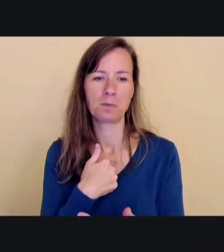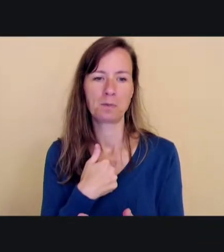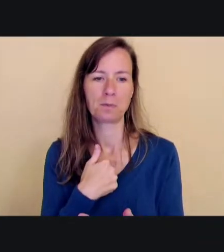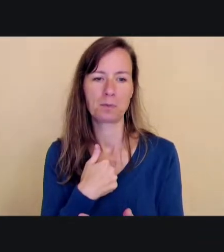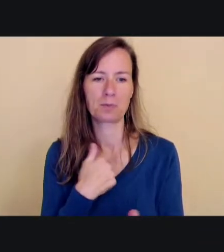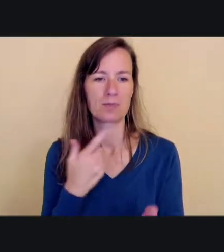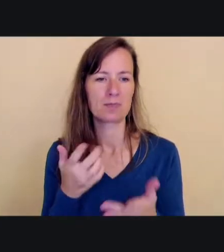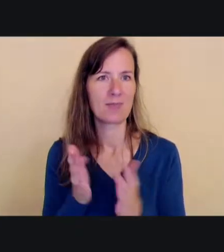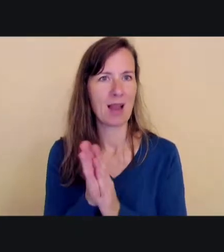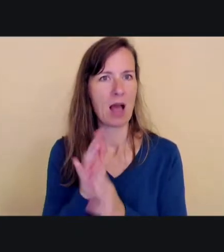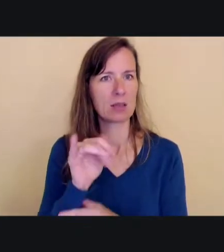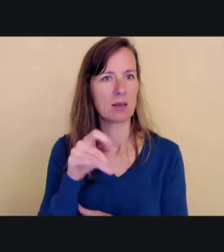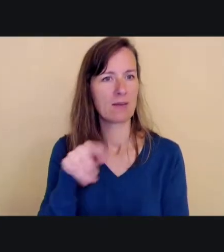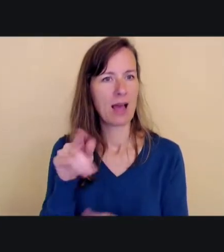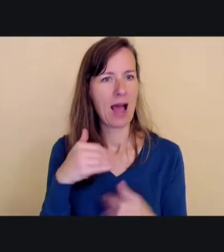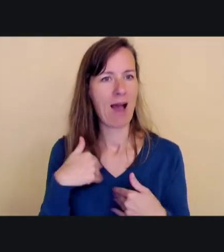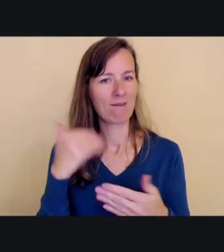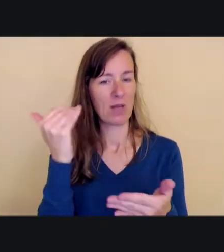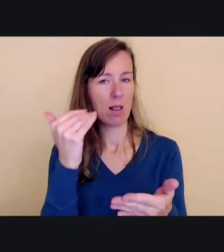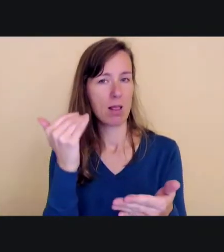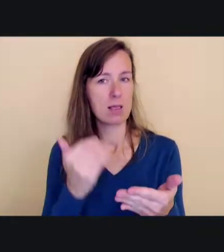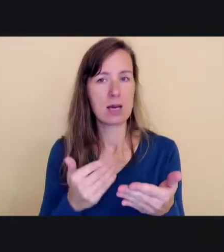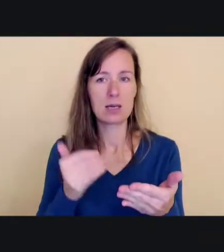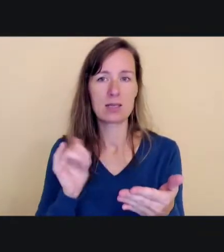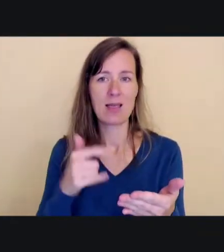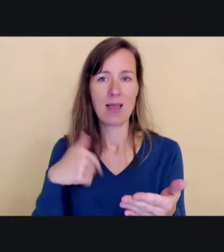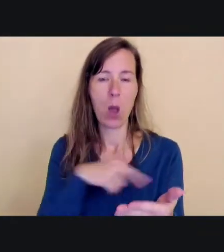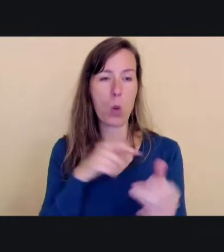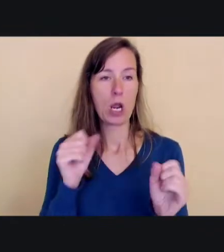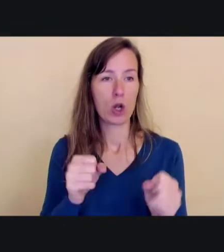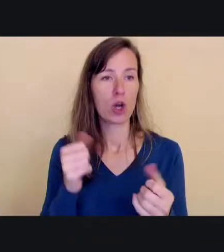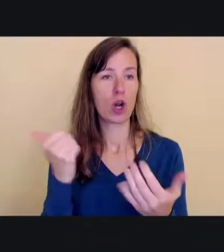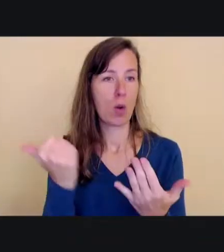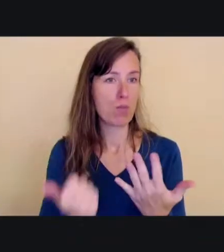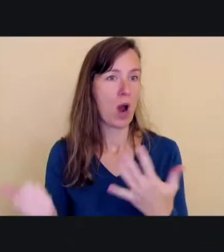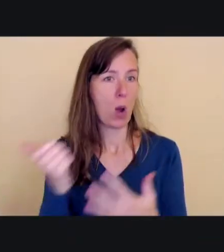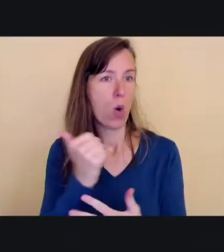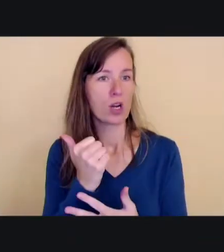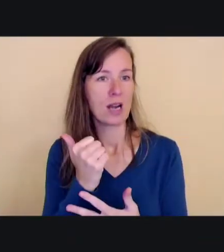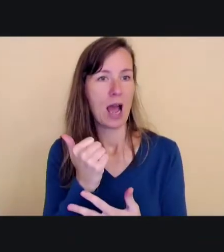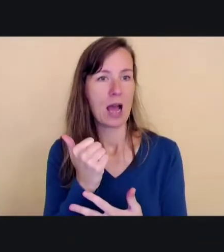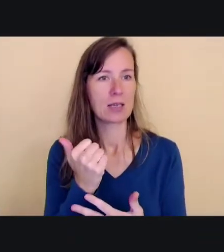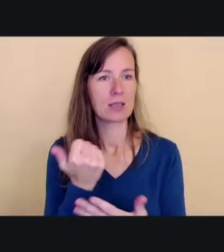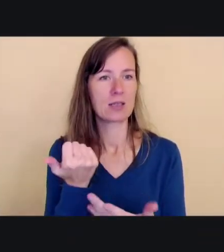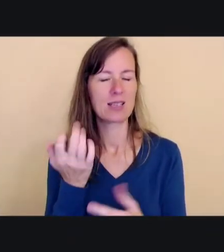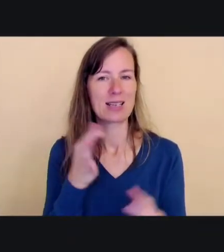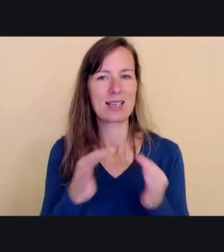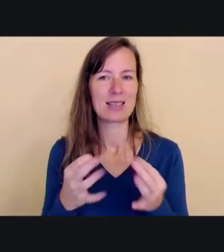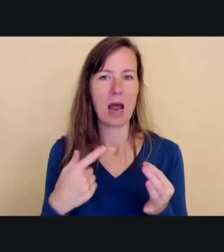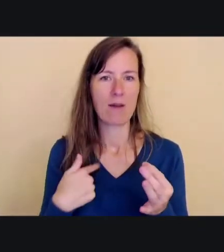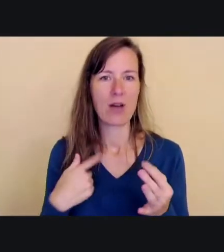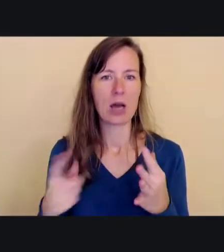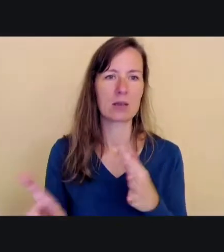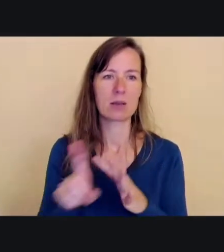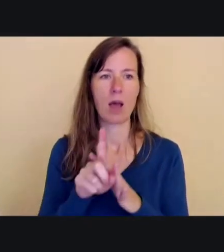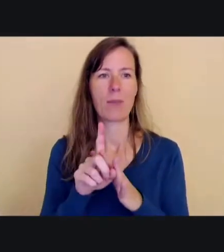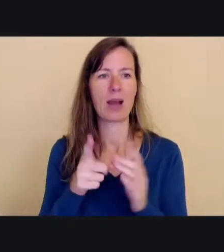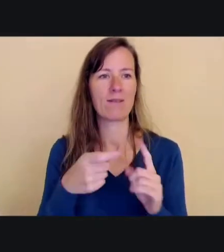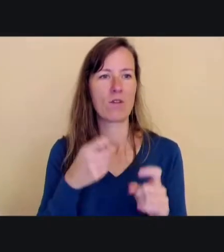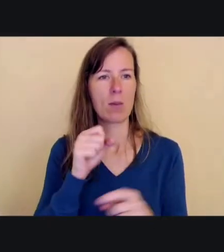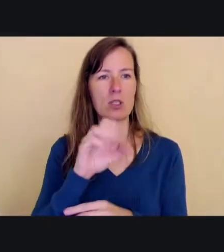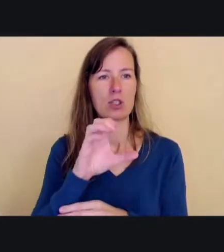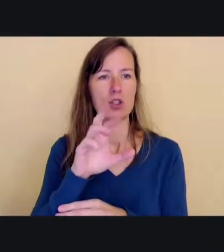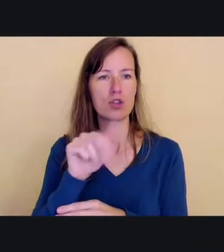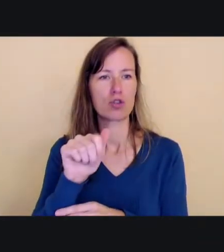list that we could be prioritizing rather than coming up with one from scratch. Oh, like,